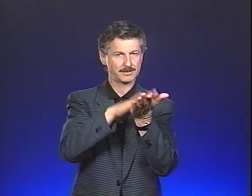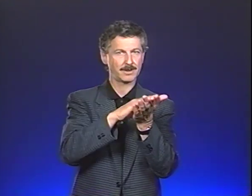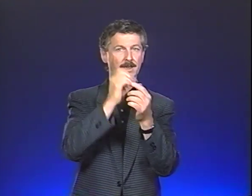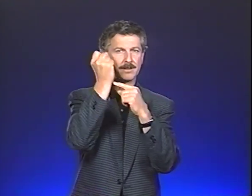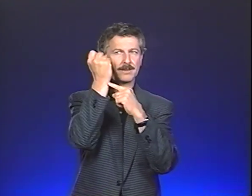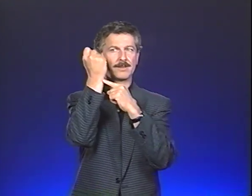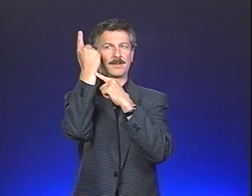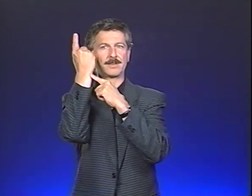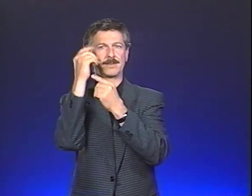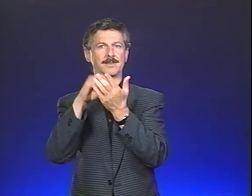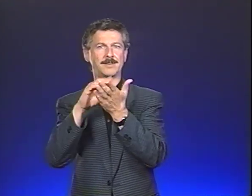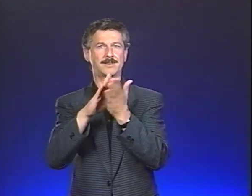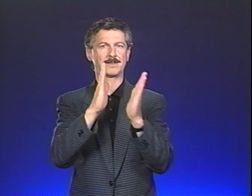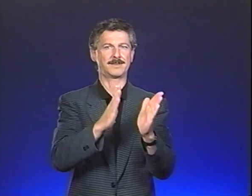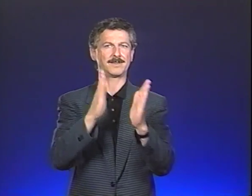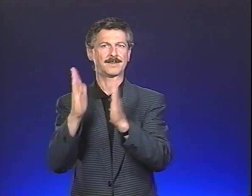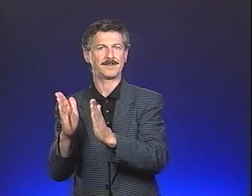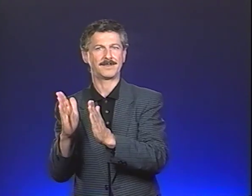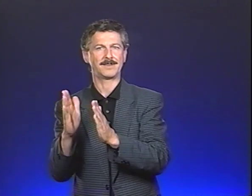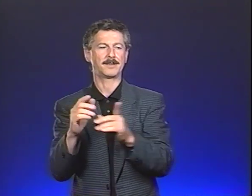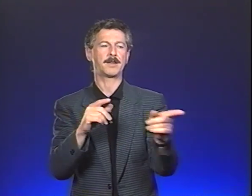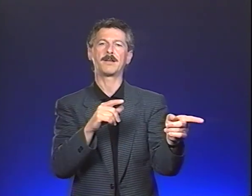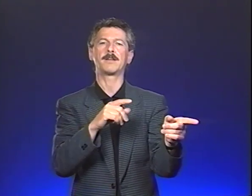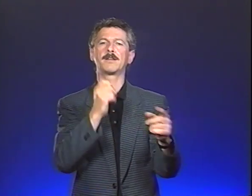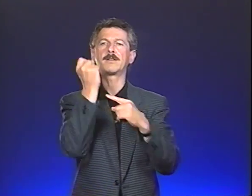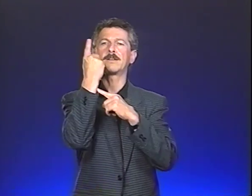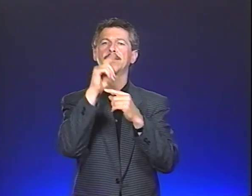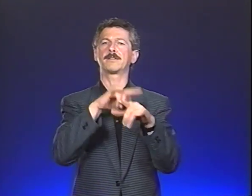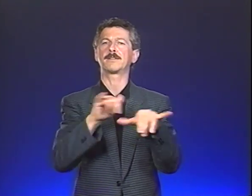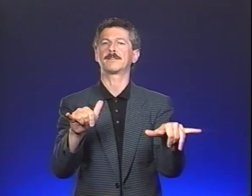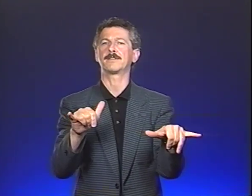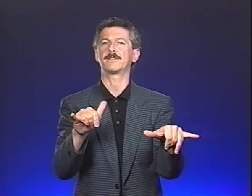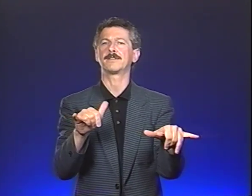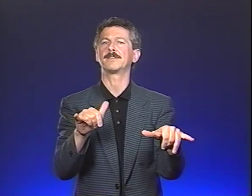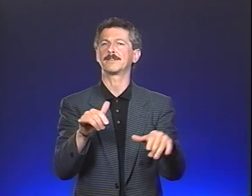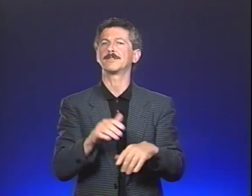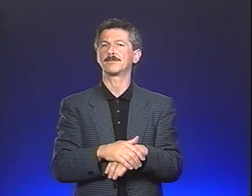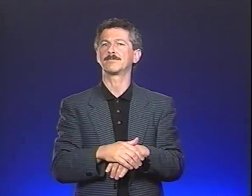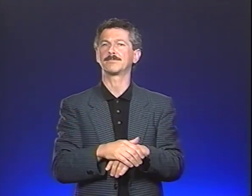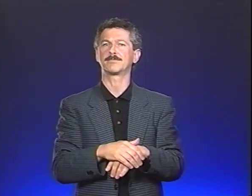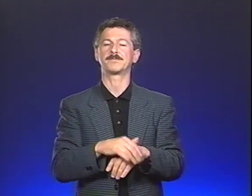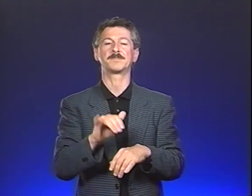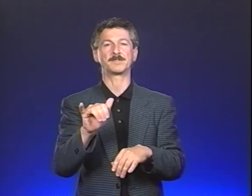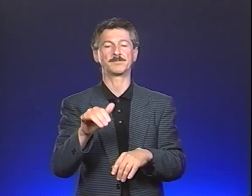produced simultaneously. The hand must first take the S hand shape and then the one hand shape.